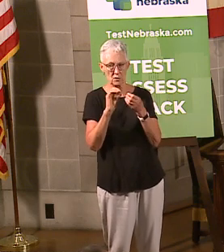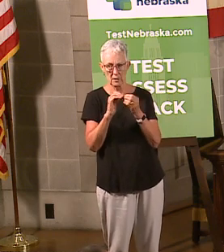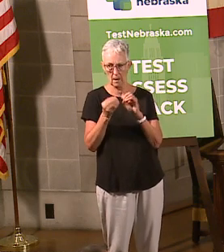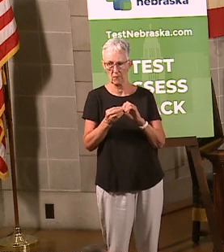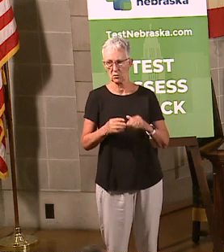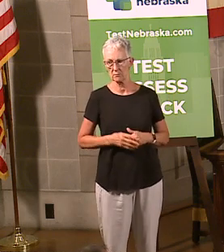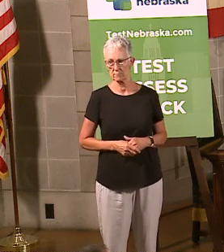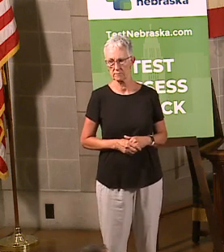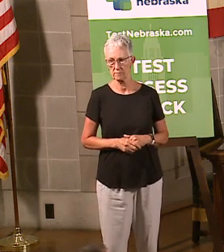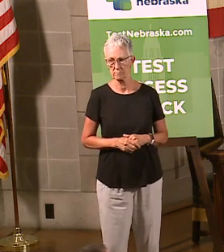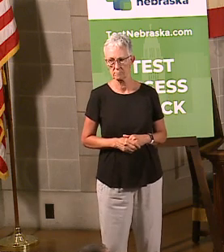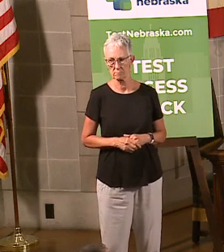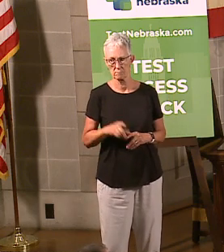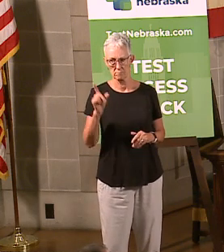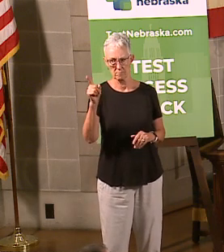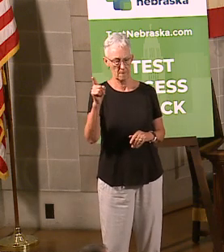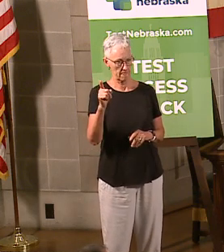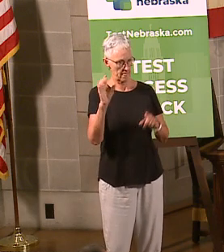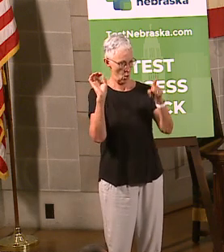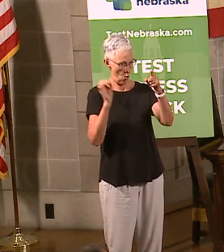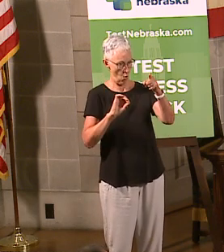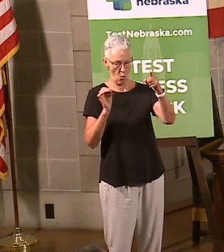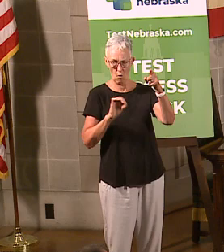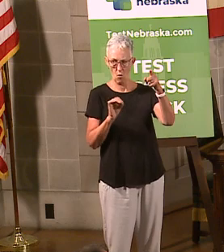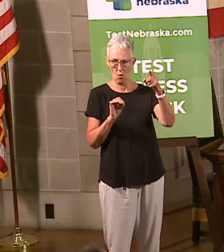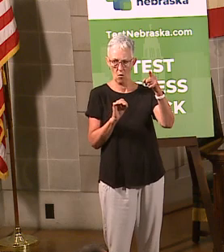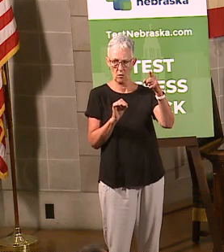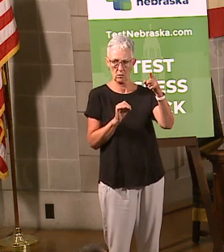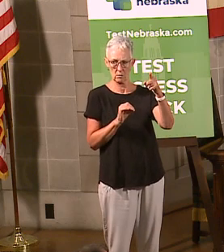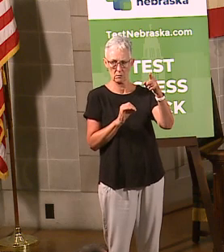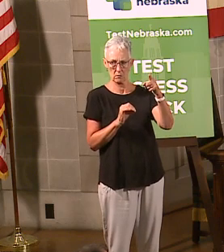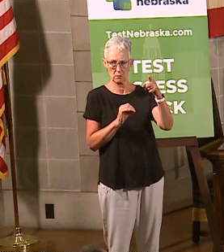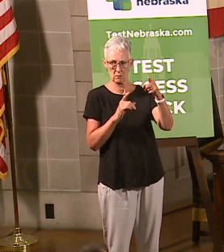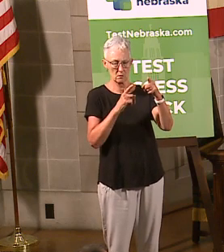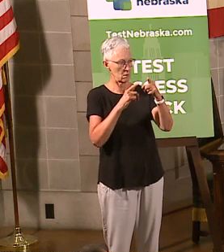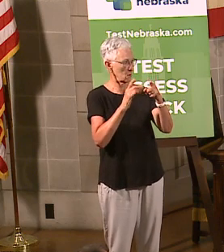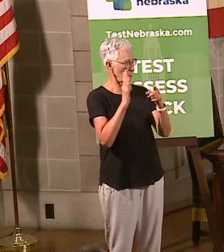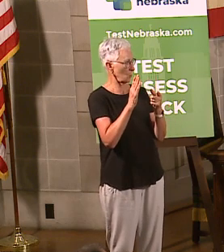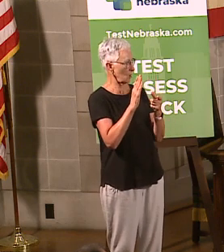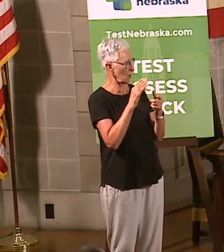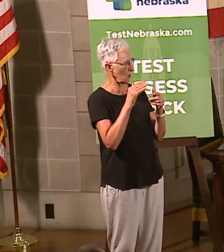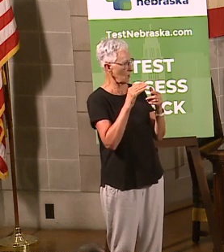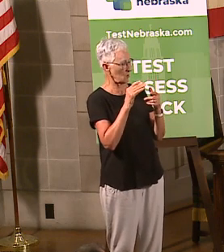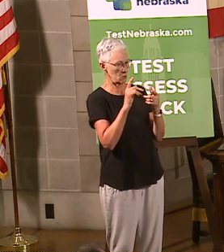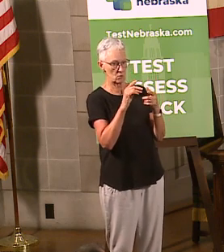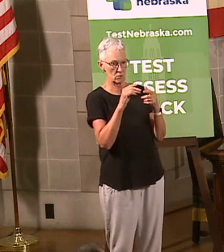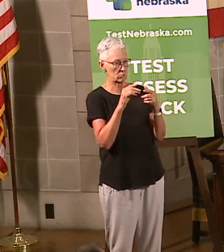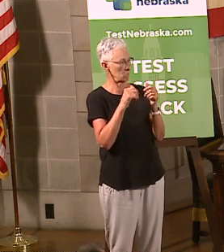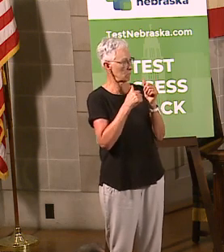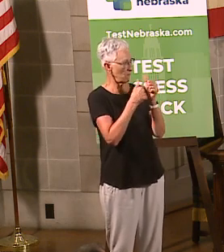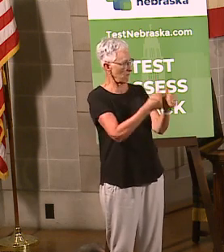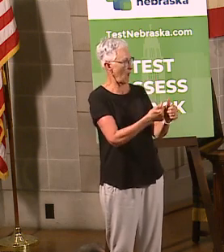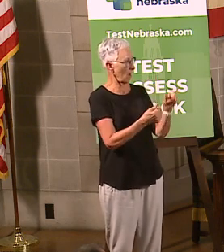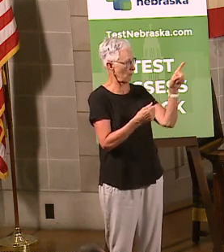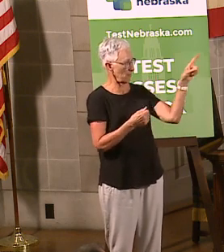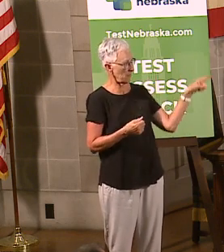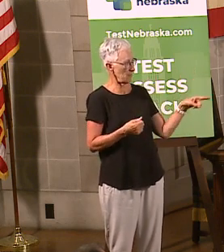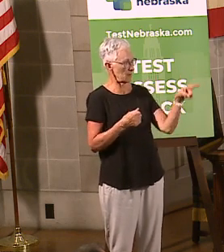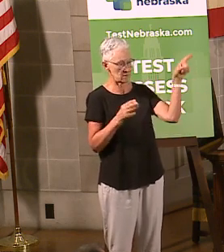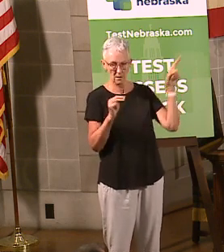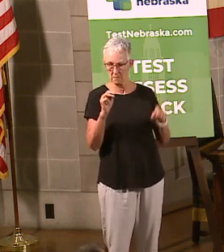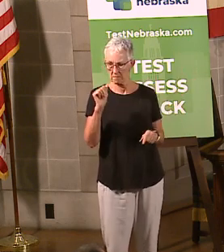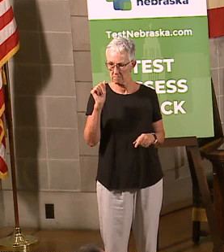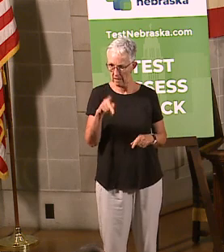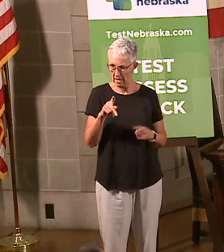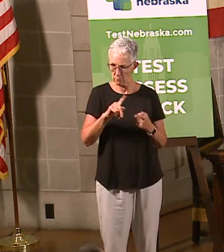data supporting the Douglas County also going into phase 3? So the question was, is the hospital data also supporting Douglas